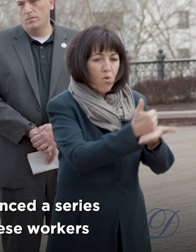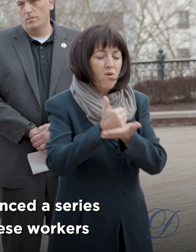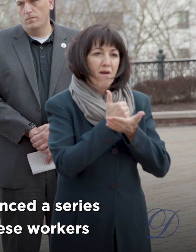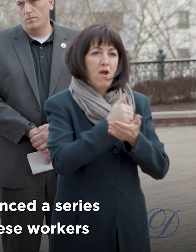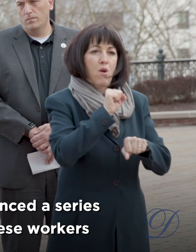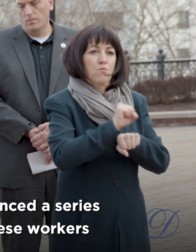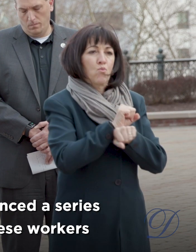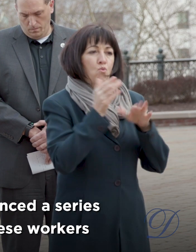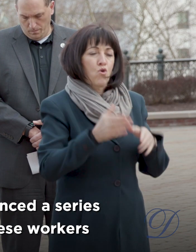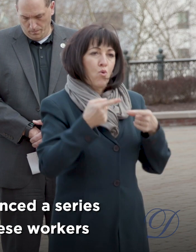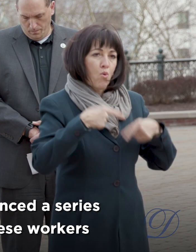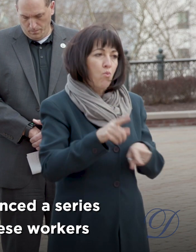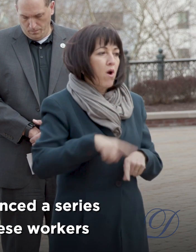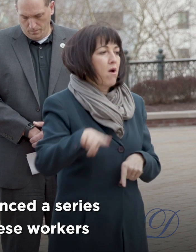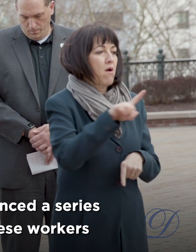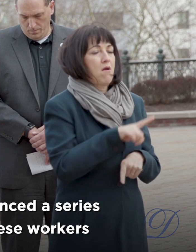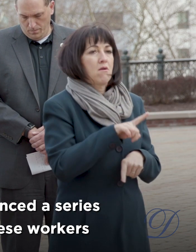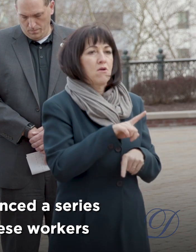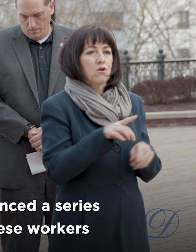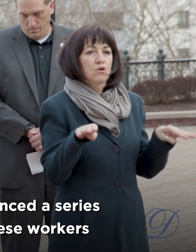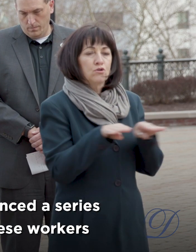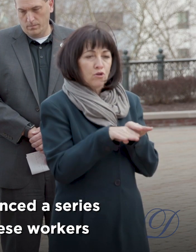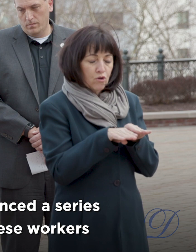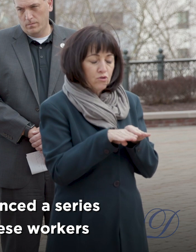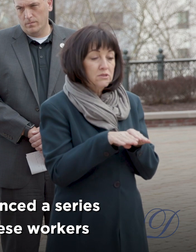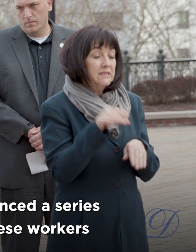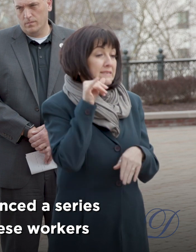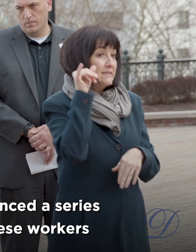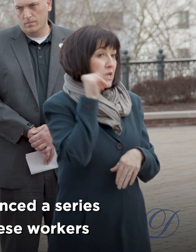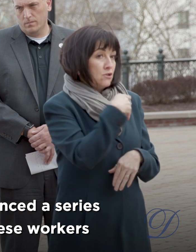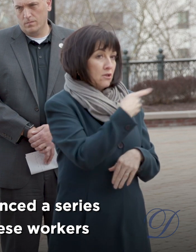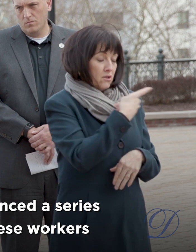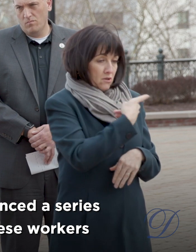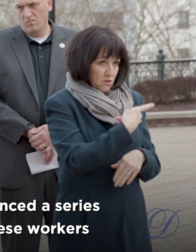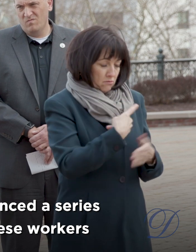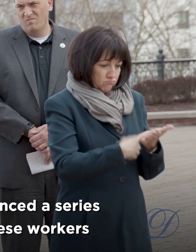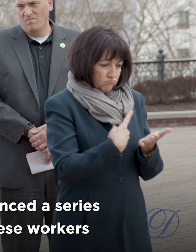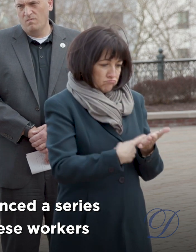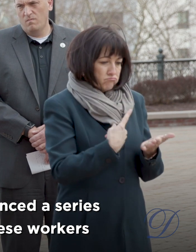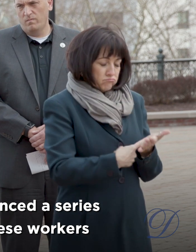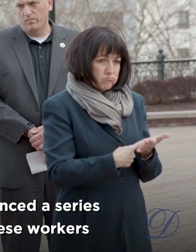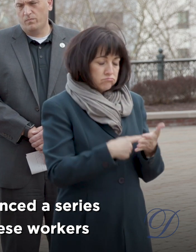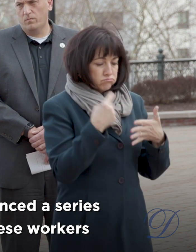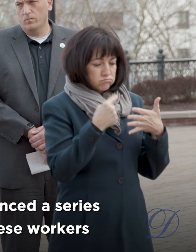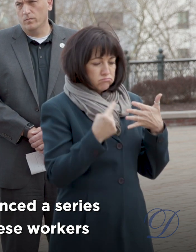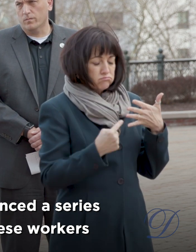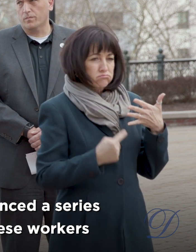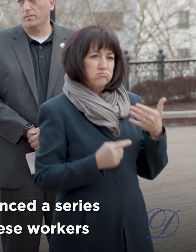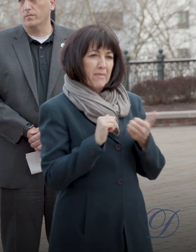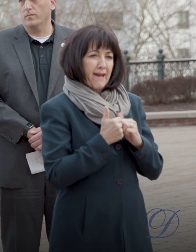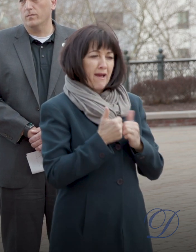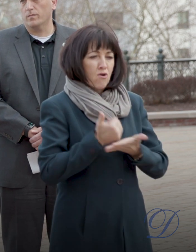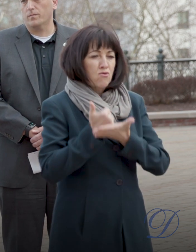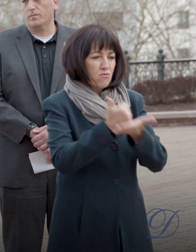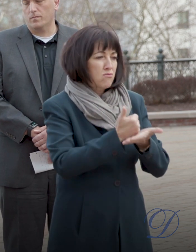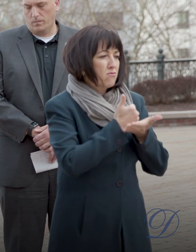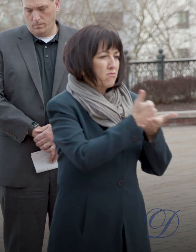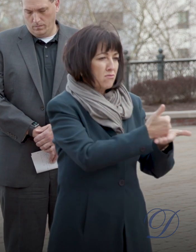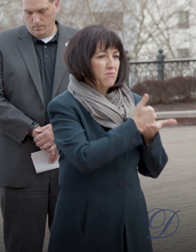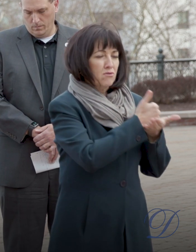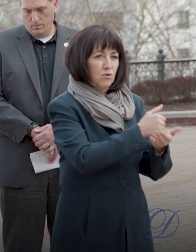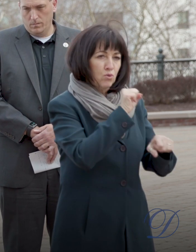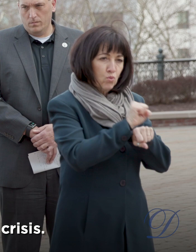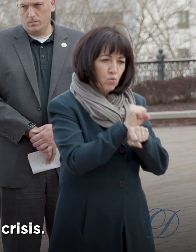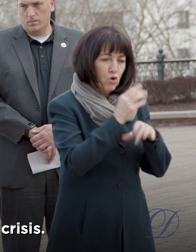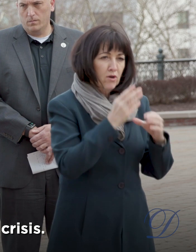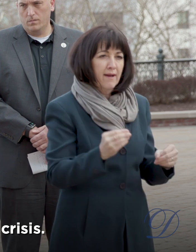Today and yesterday, we announced a series of steps to provide relief to these workers and